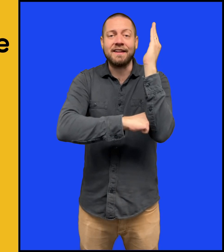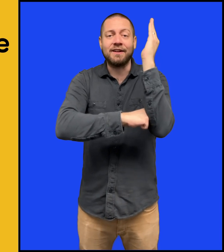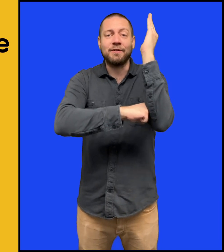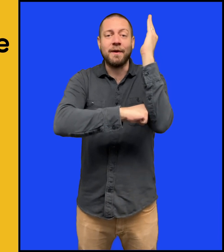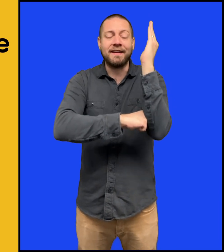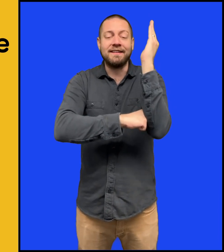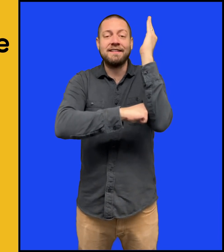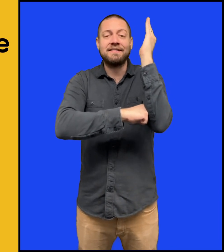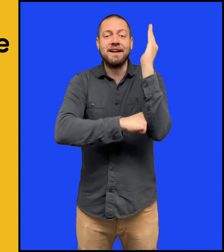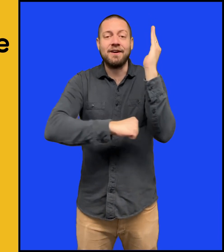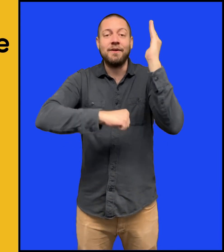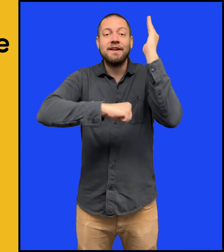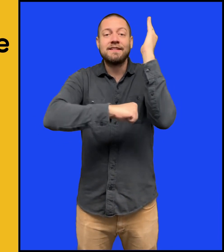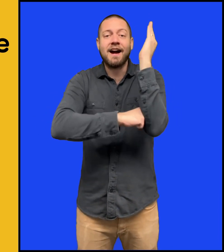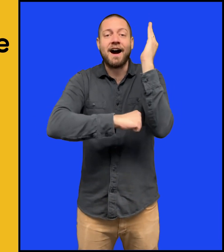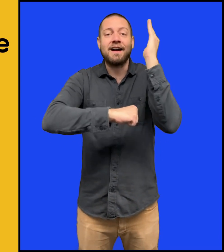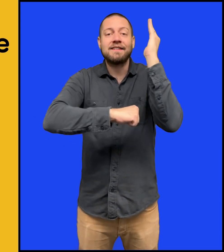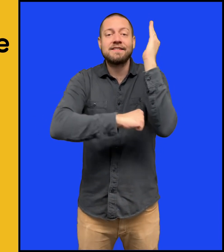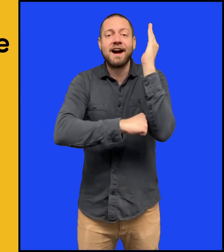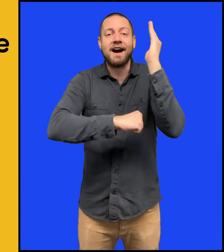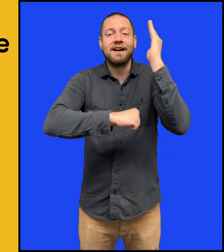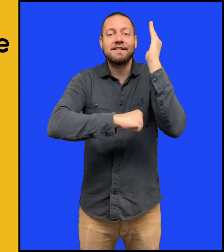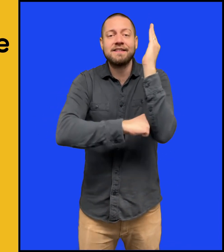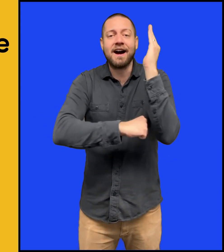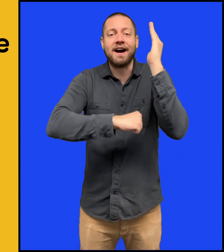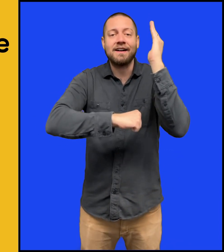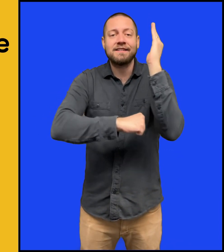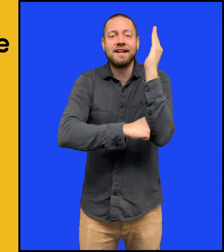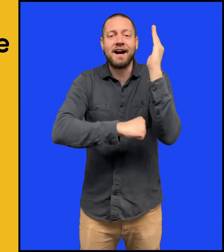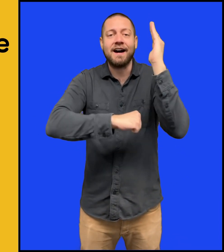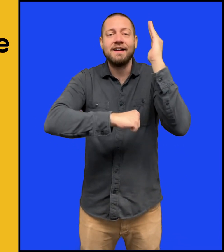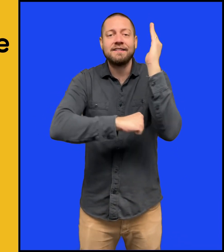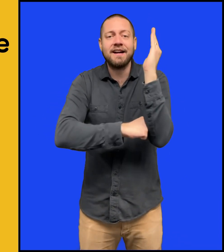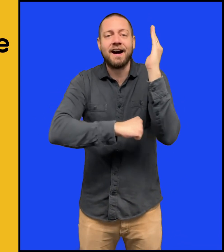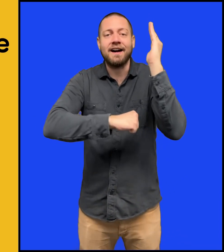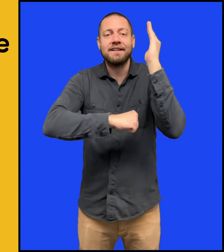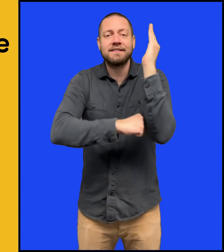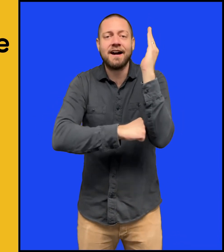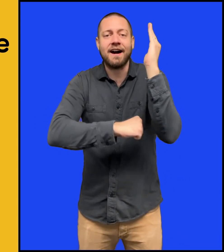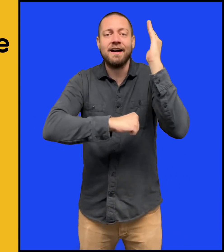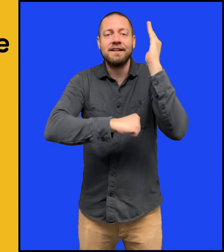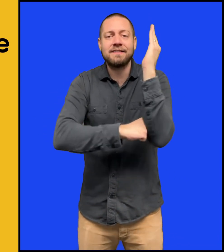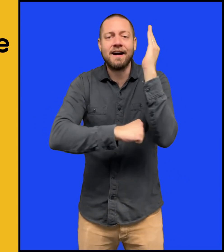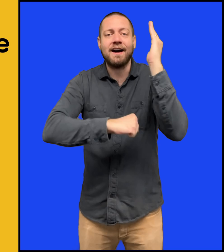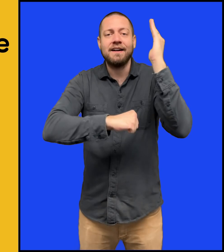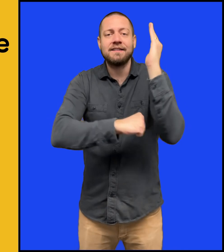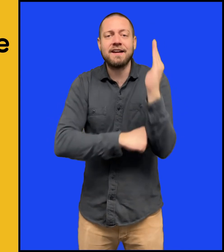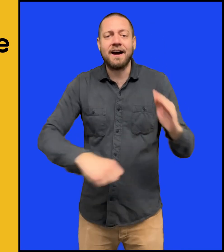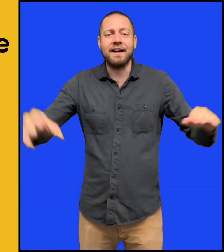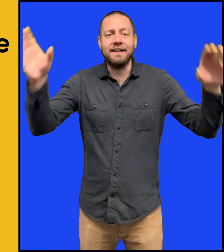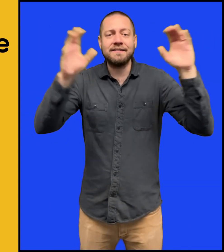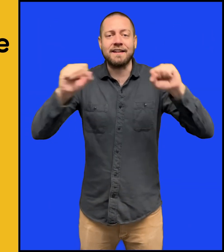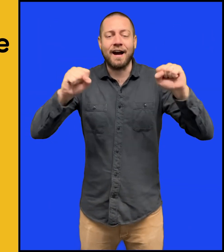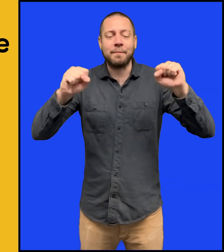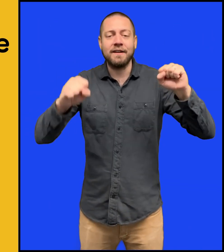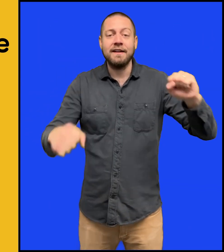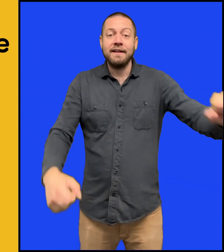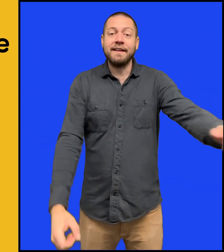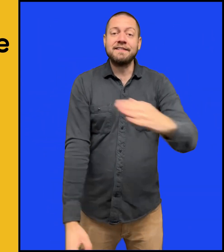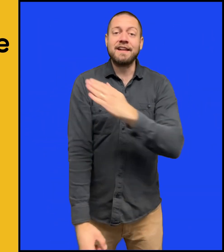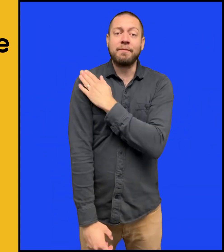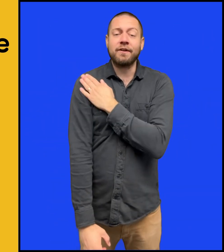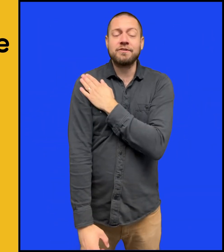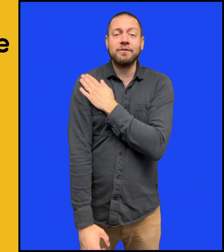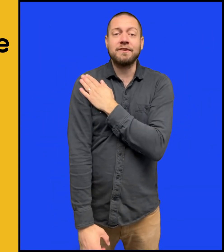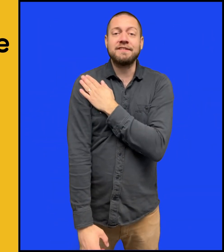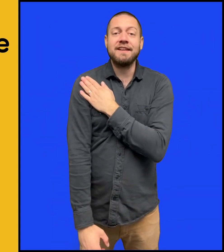out together. Ready, let's go. Ta, ta, ta, ta, ta, ta, ta, ta, and stop.